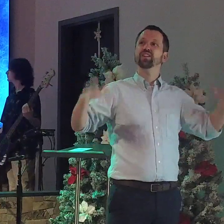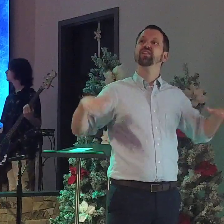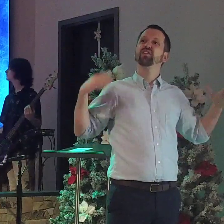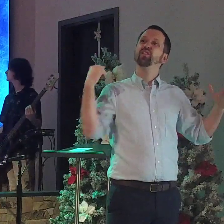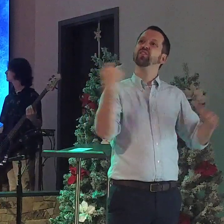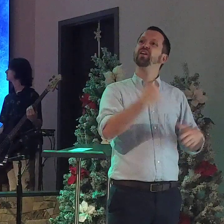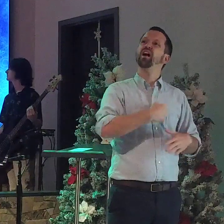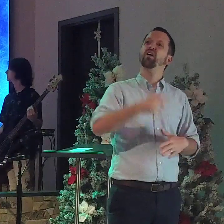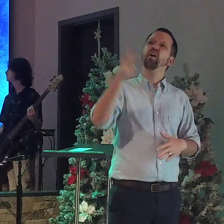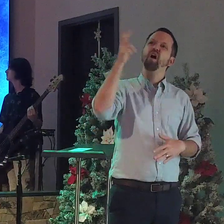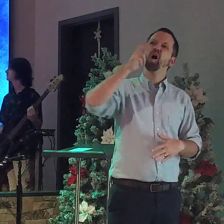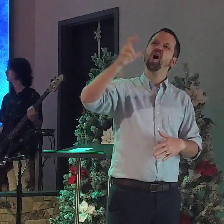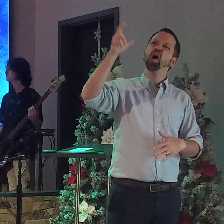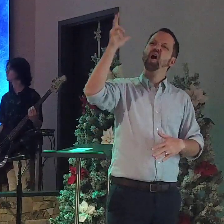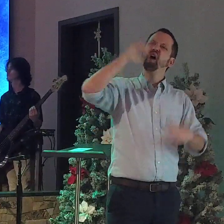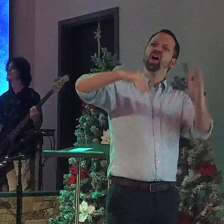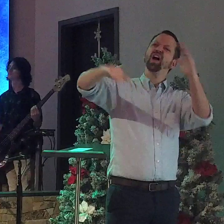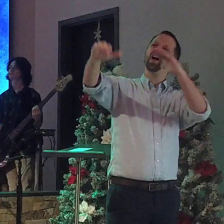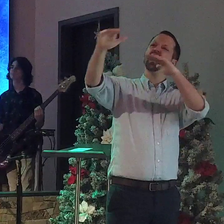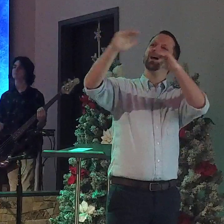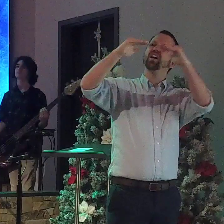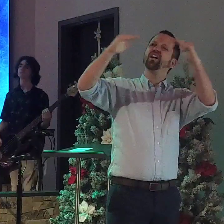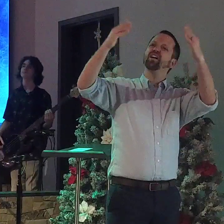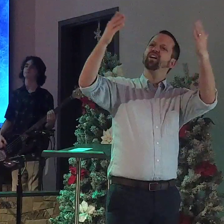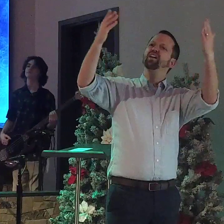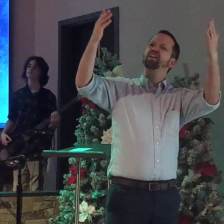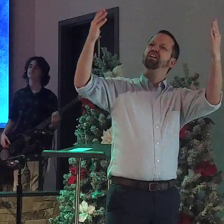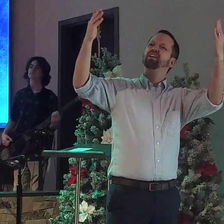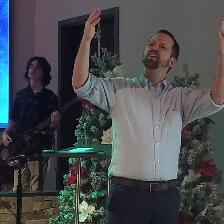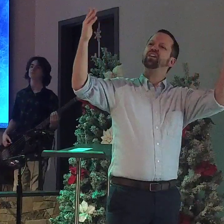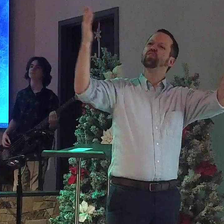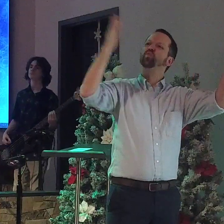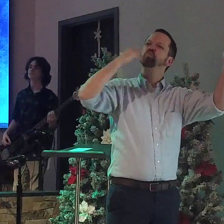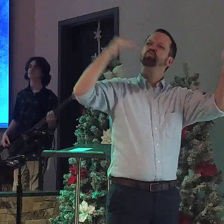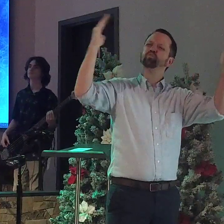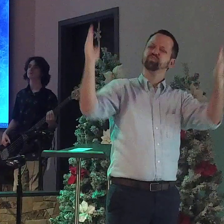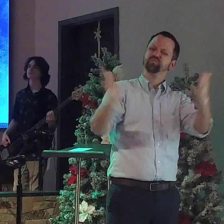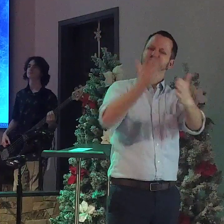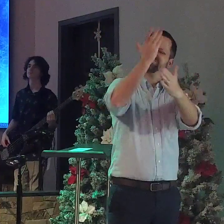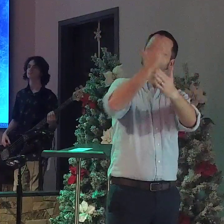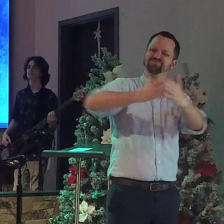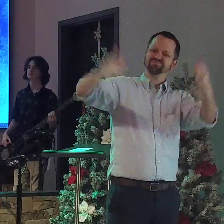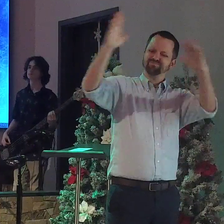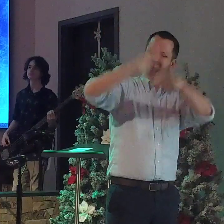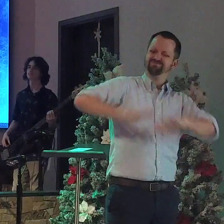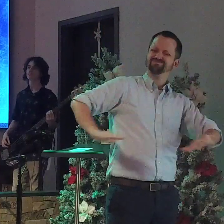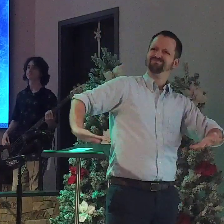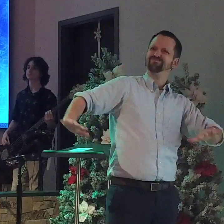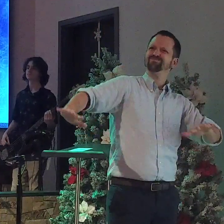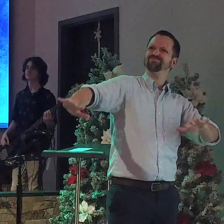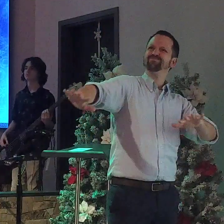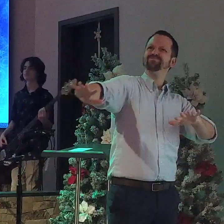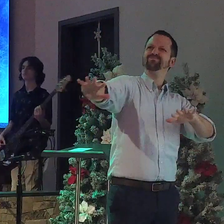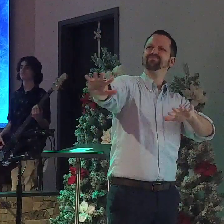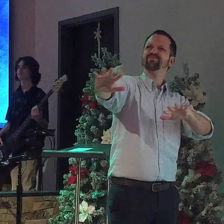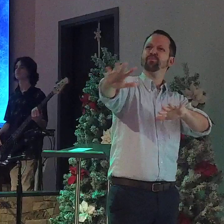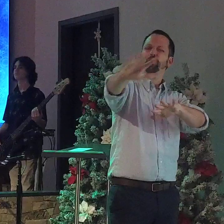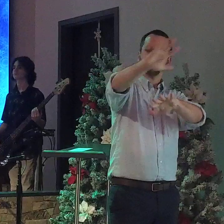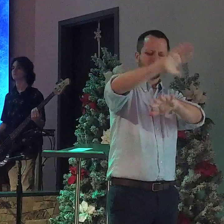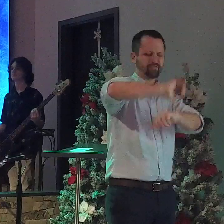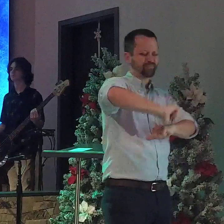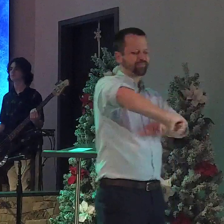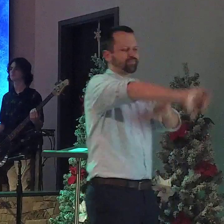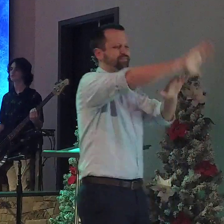son, and shall call his name Jesus. He will be great, and will be called the Son of the Highest. And the Lord God will give him the throne of his